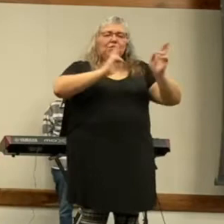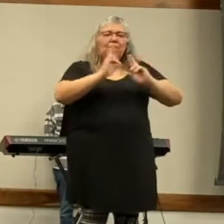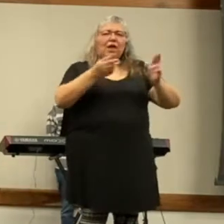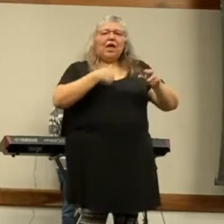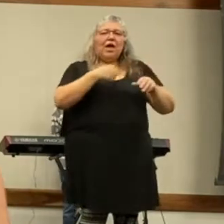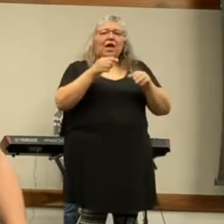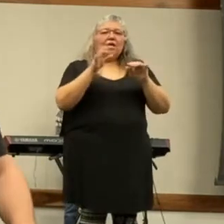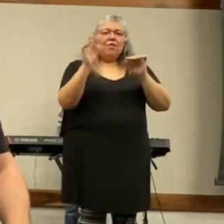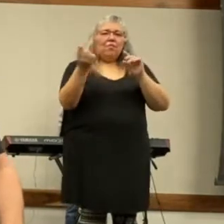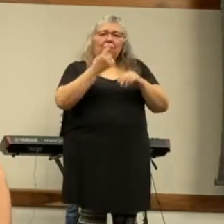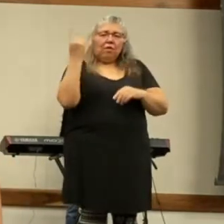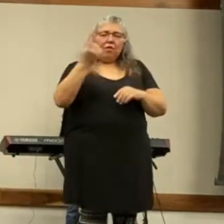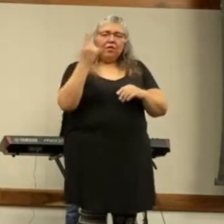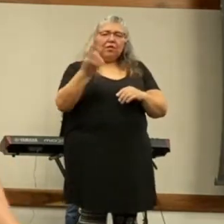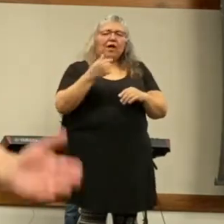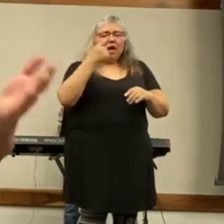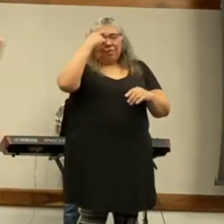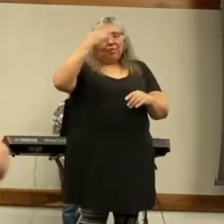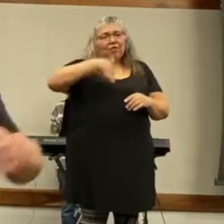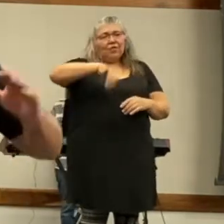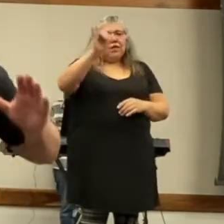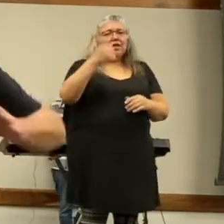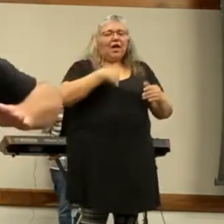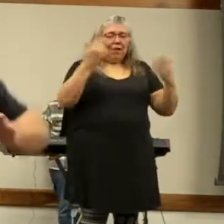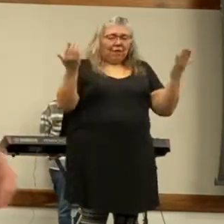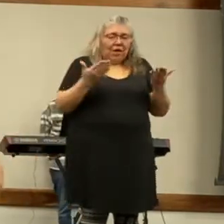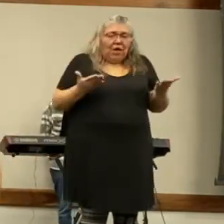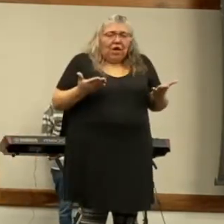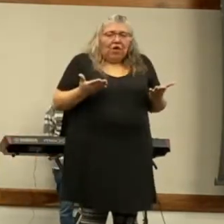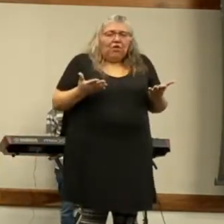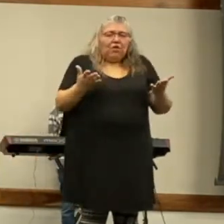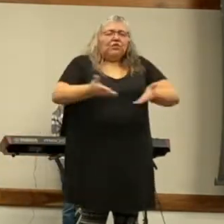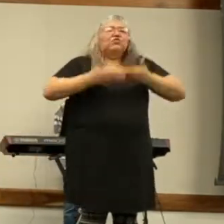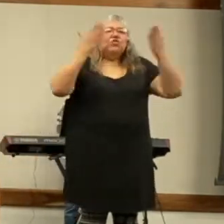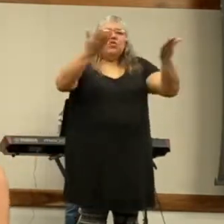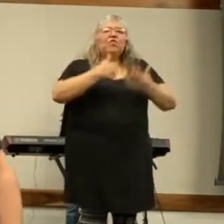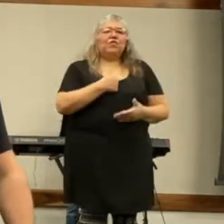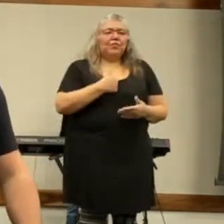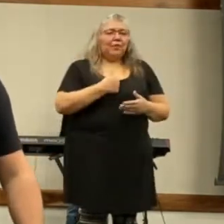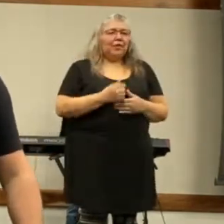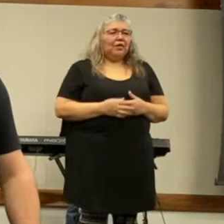a constant. I am everlasting. I am here. Turn it over to me.